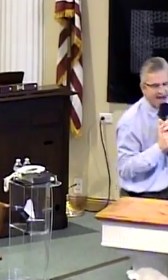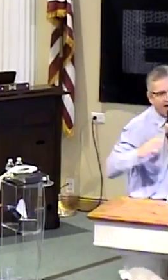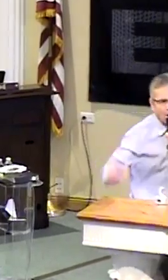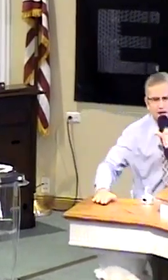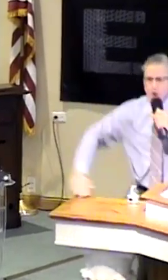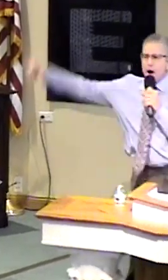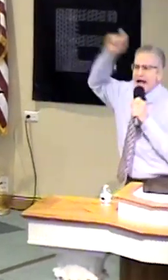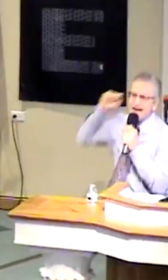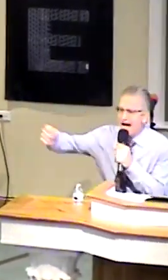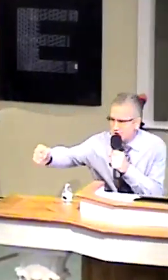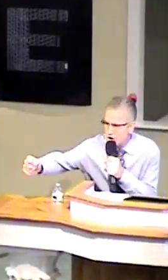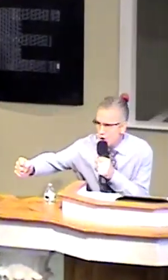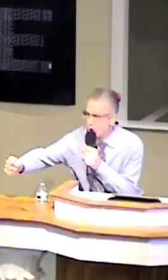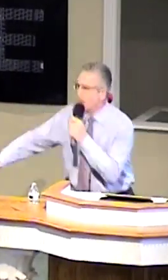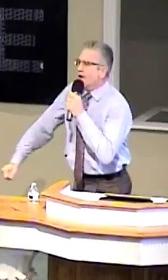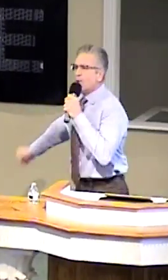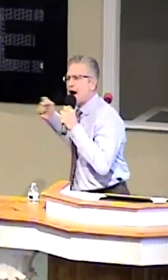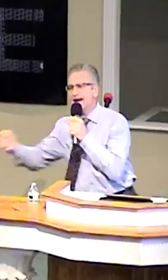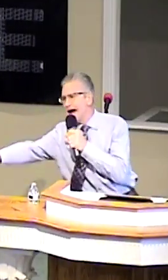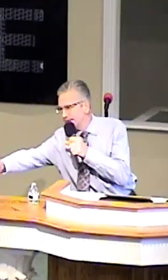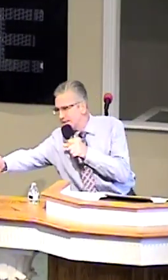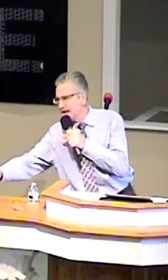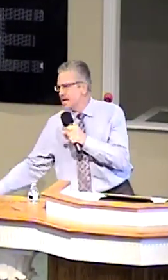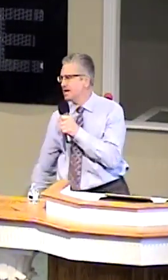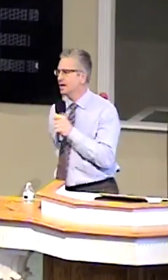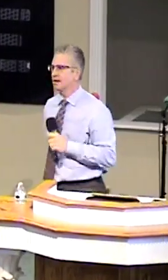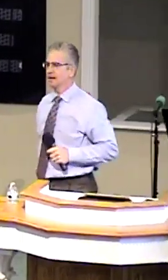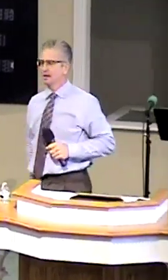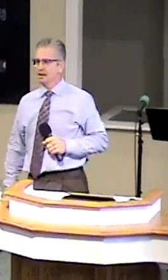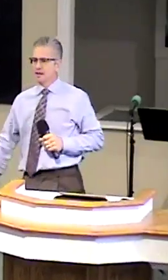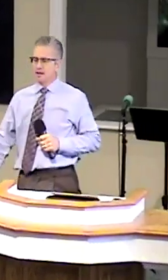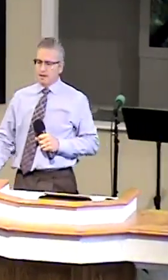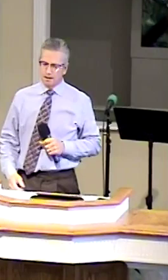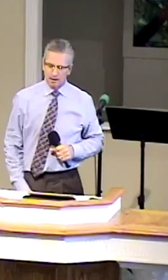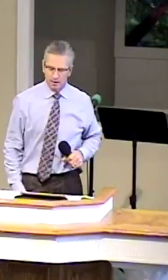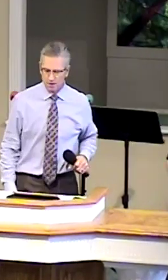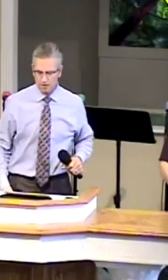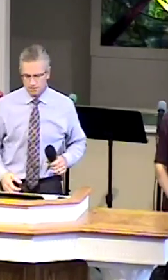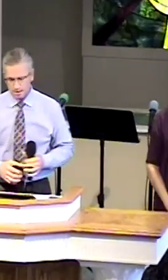not now? Why not you? Why not me?